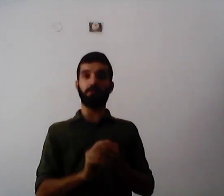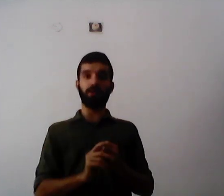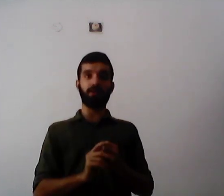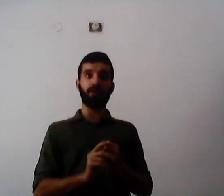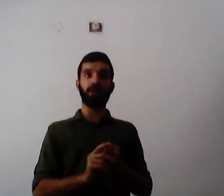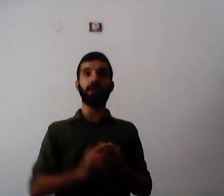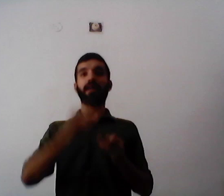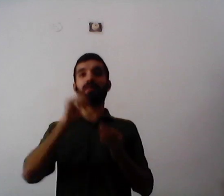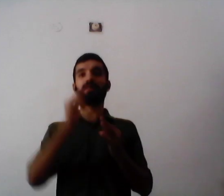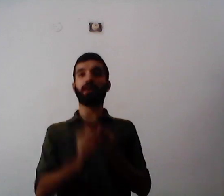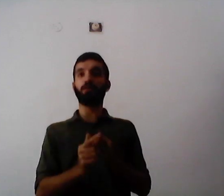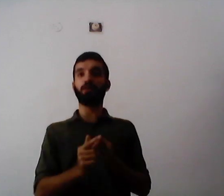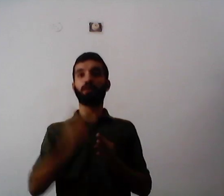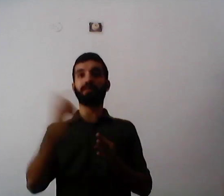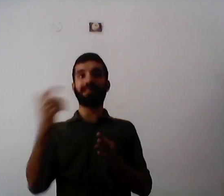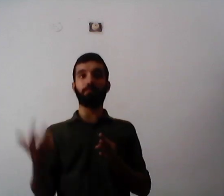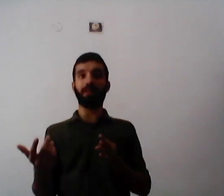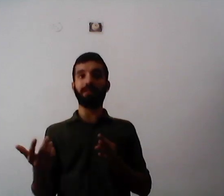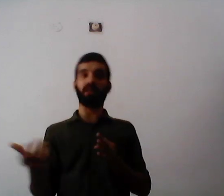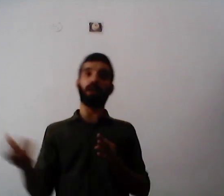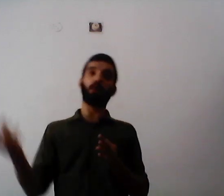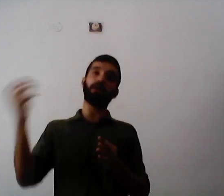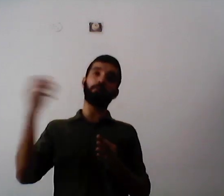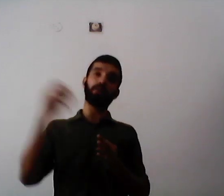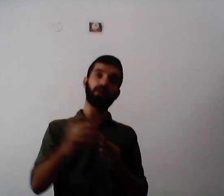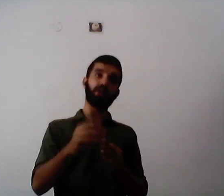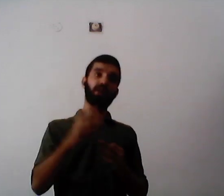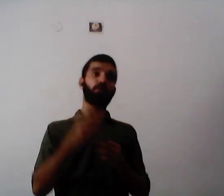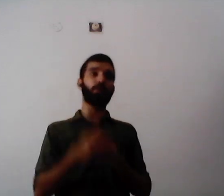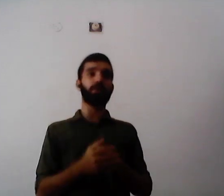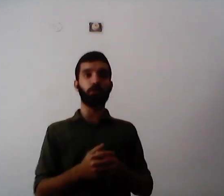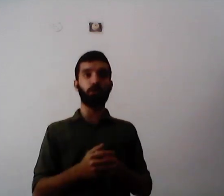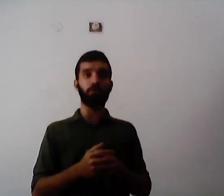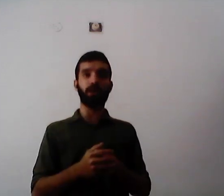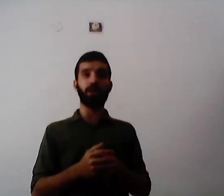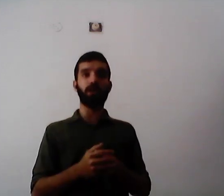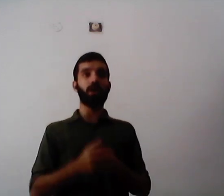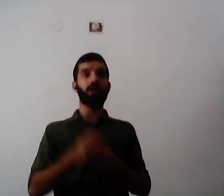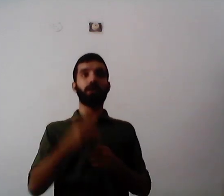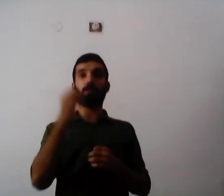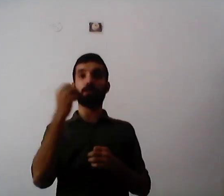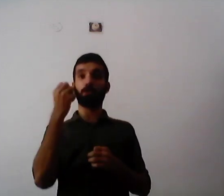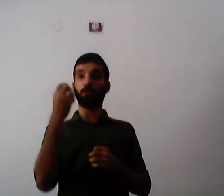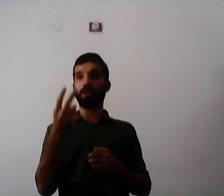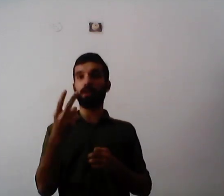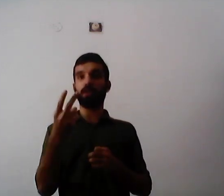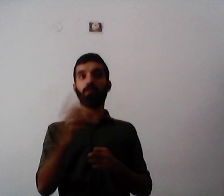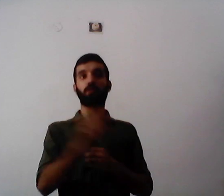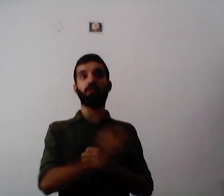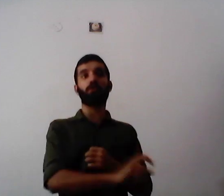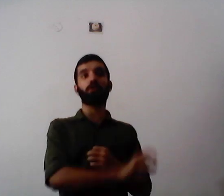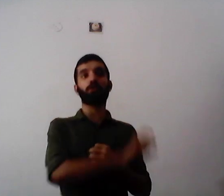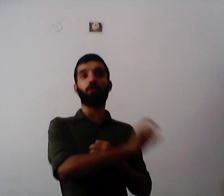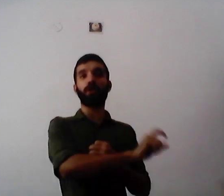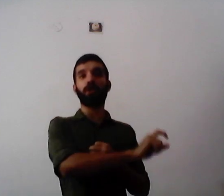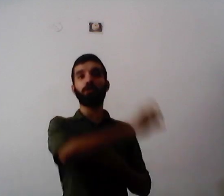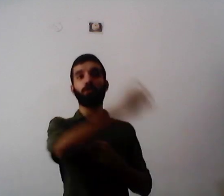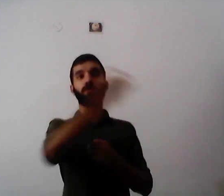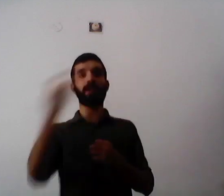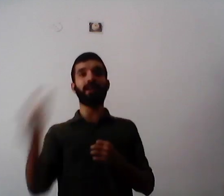isn't it? And second one was temperature. How temperature influence solubility? There was two conditions. One for solid dissolving in